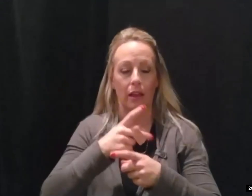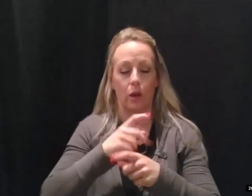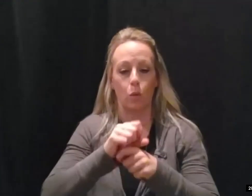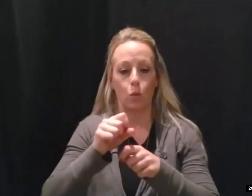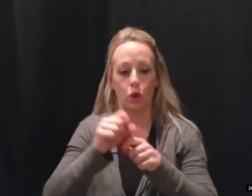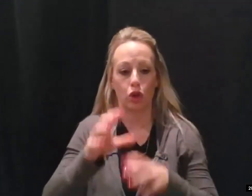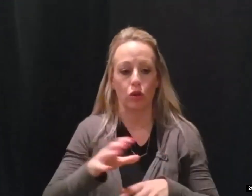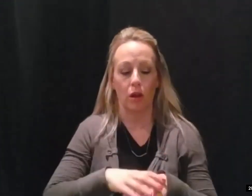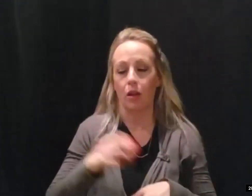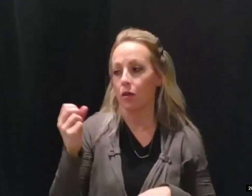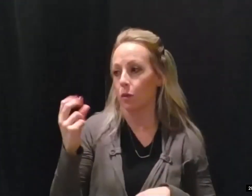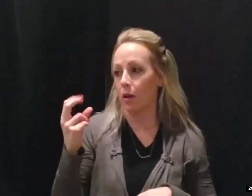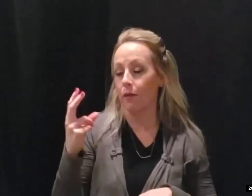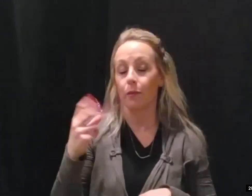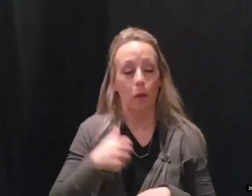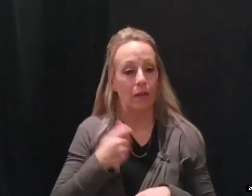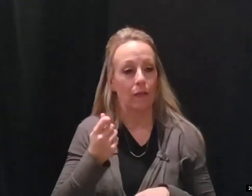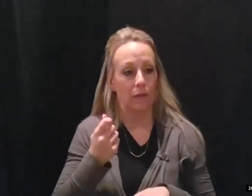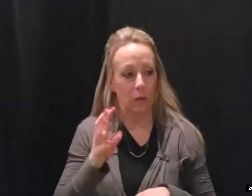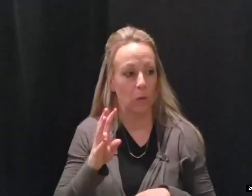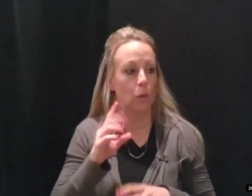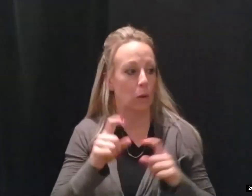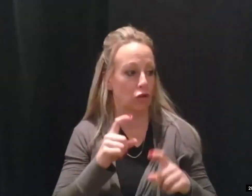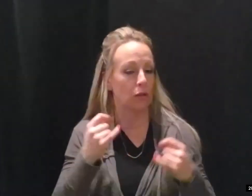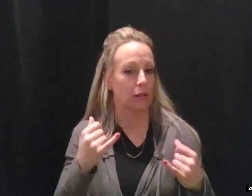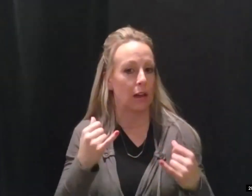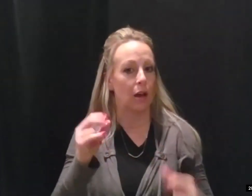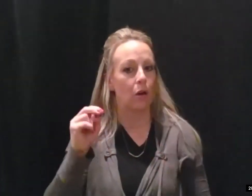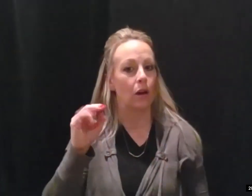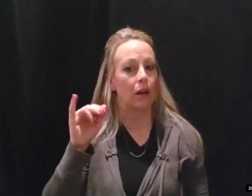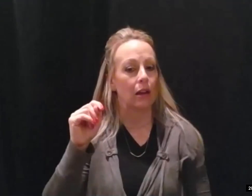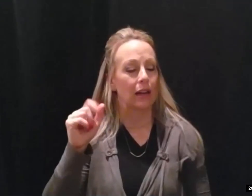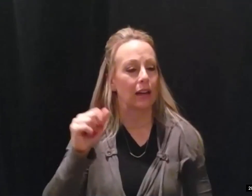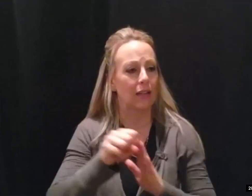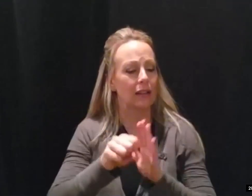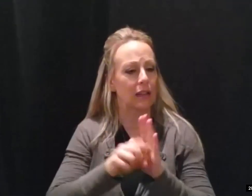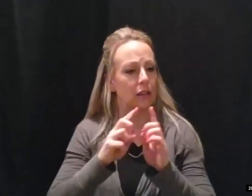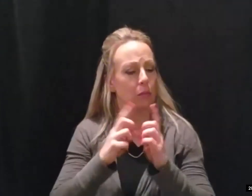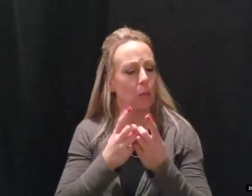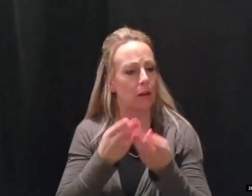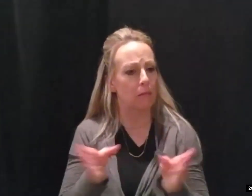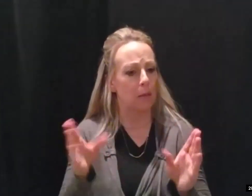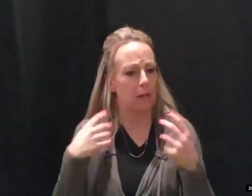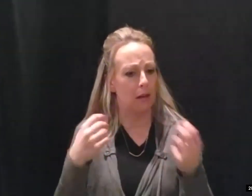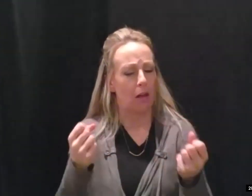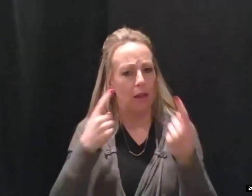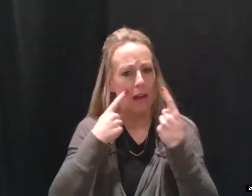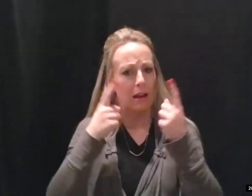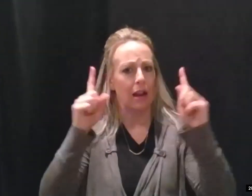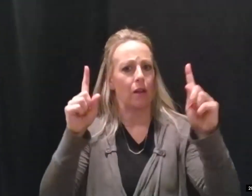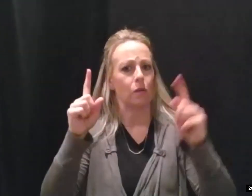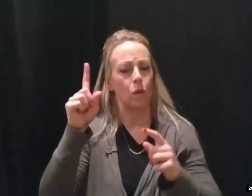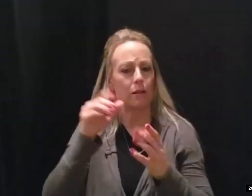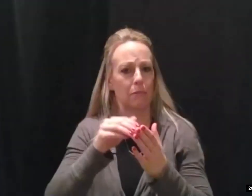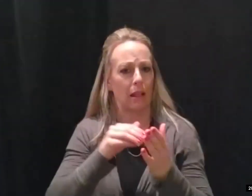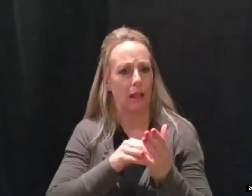you. We do have a couple of questions now. Nita, the State Department of Public Health announced the 1 millionth